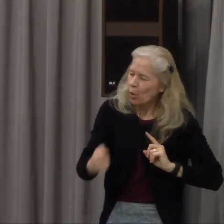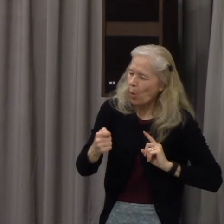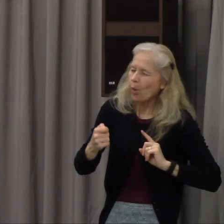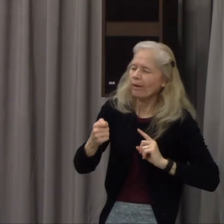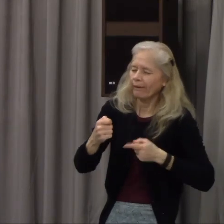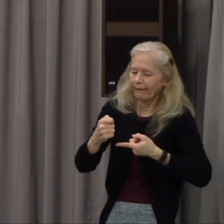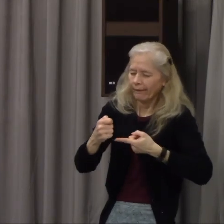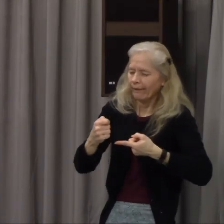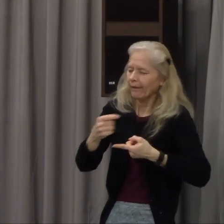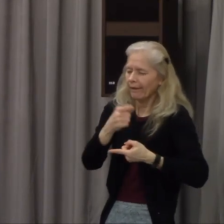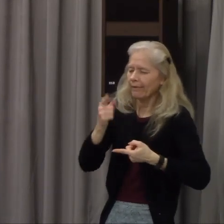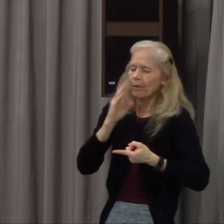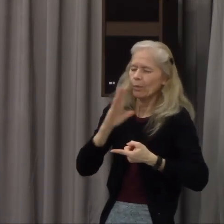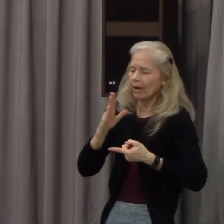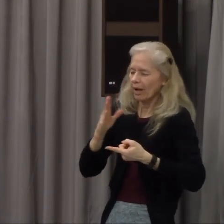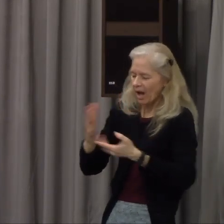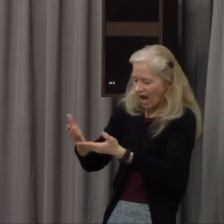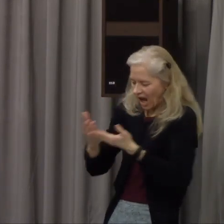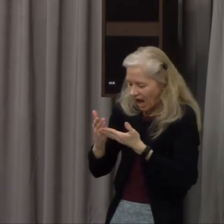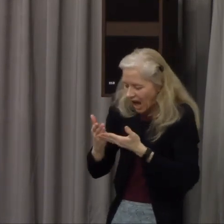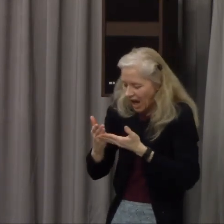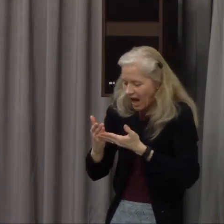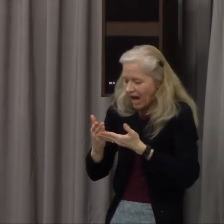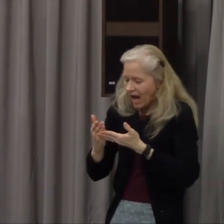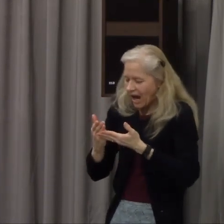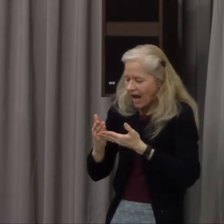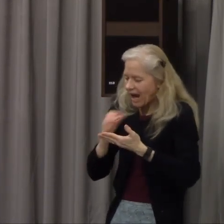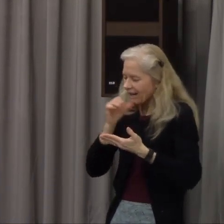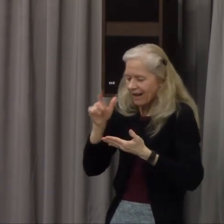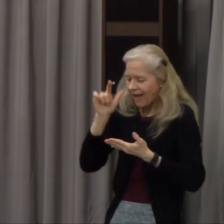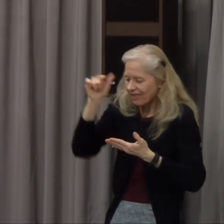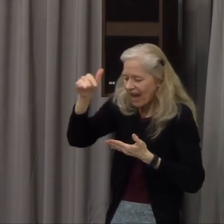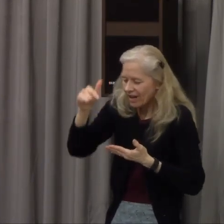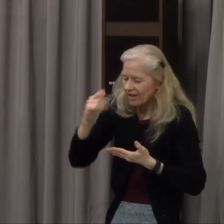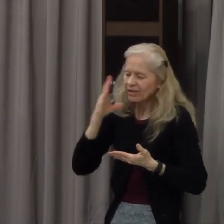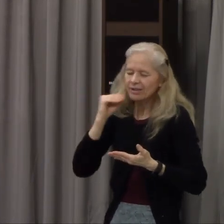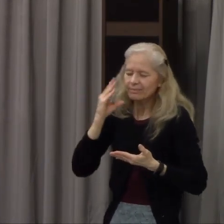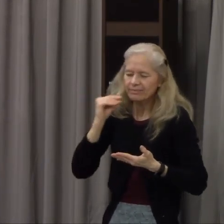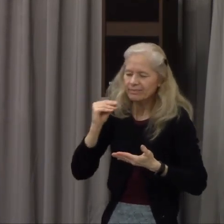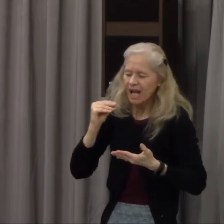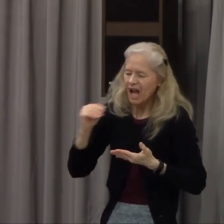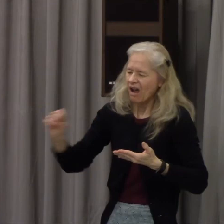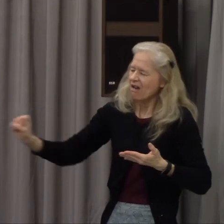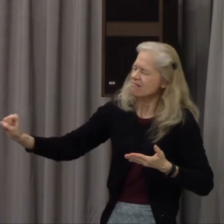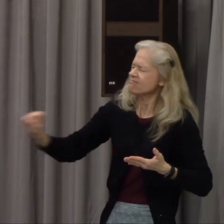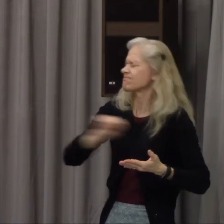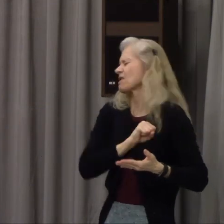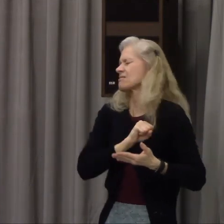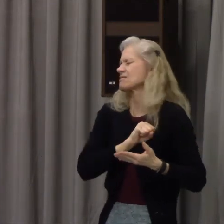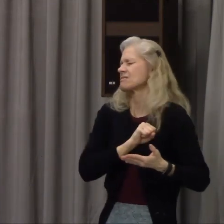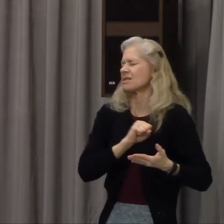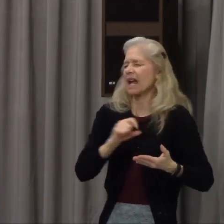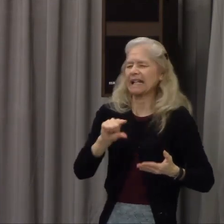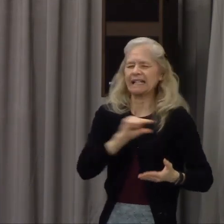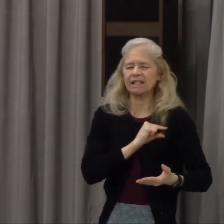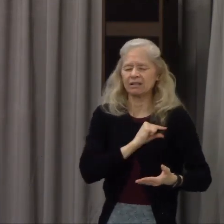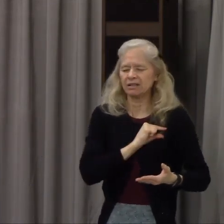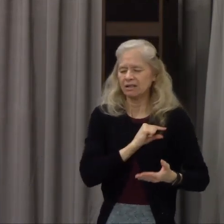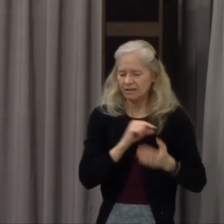follow. But they might yield to that conviction and experience that blessed conversion that comes to all